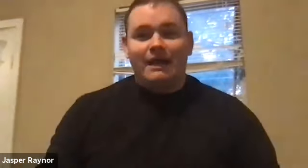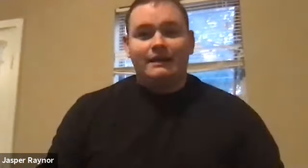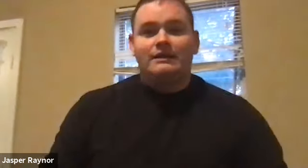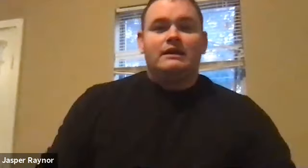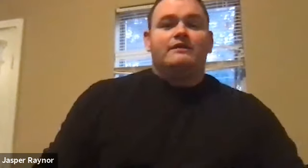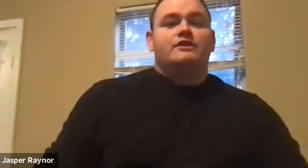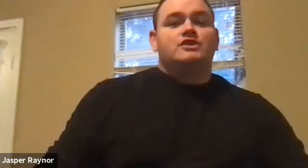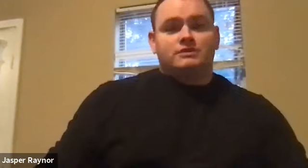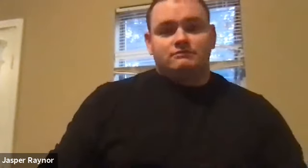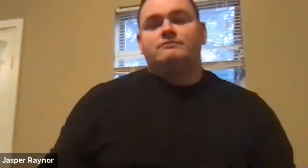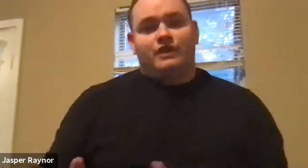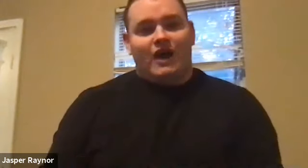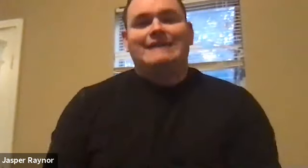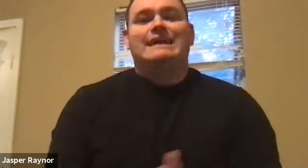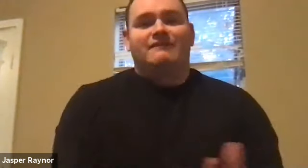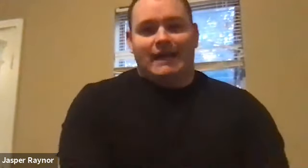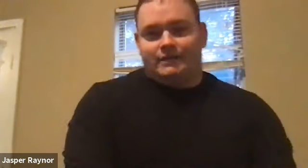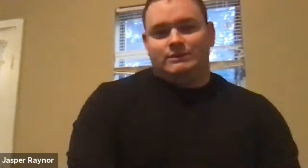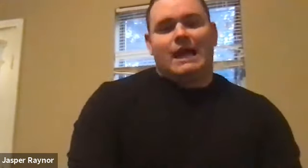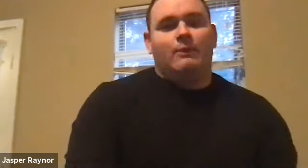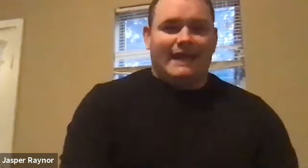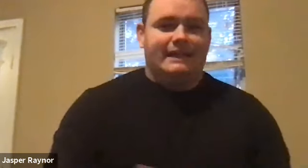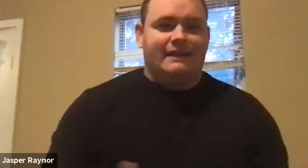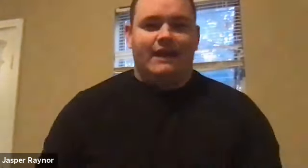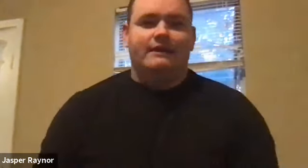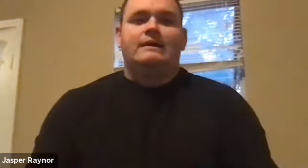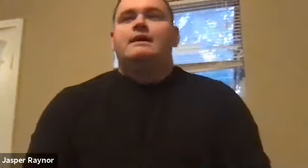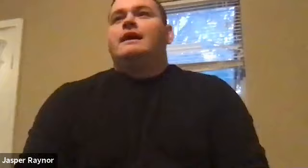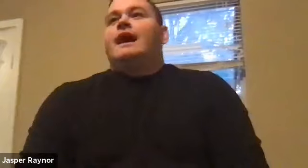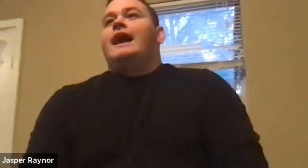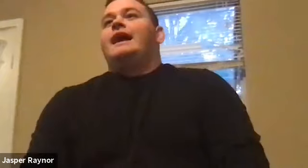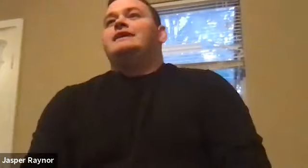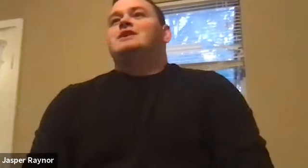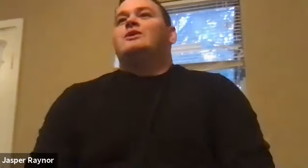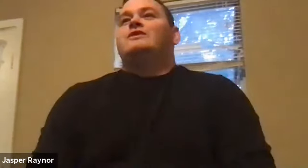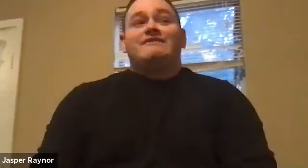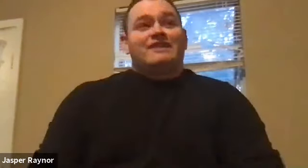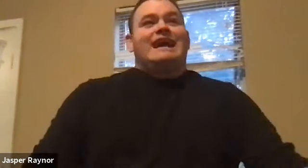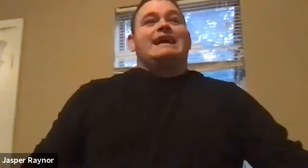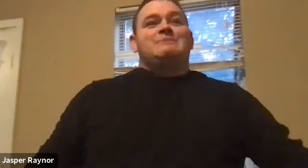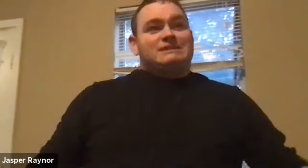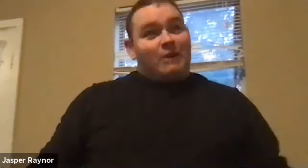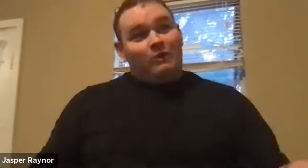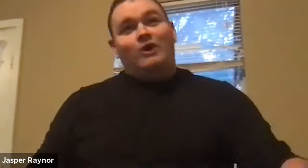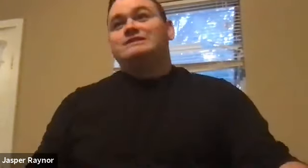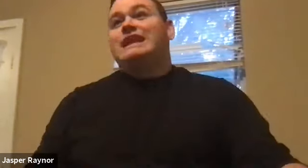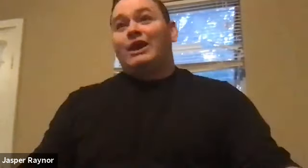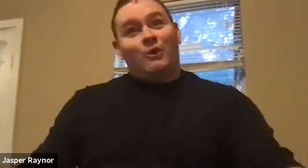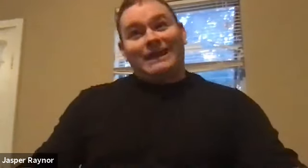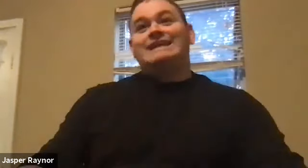it. They'll identify you. It's how we identify. And so thankfully I got the best of both worlds, and I know when not to